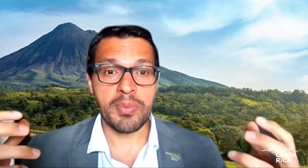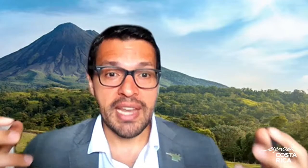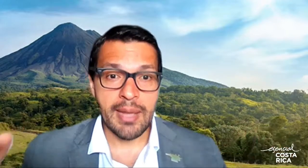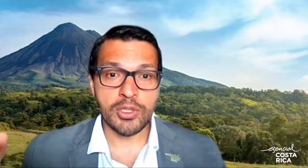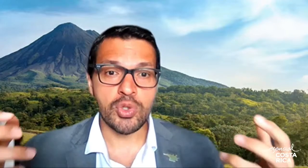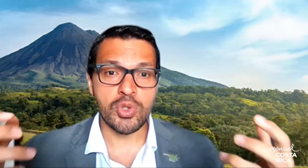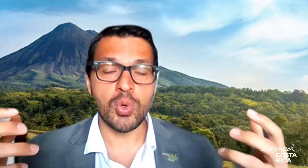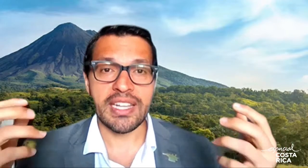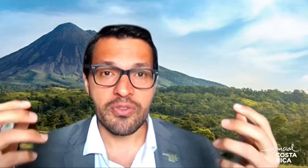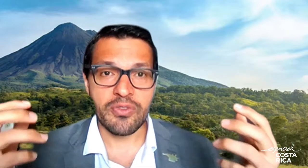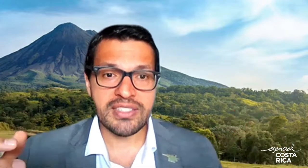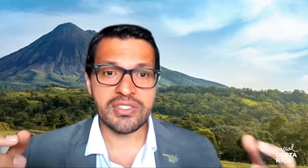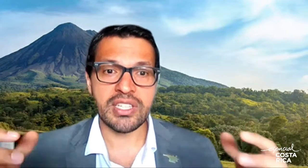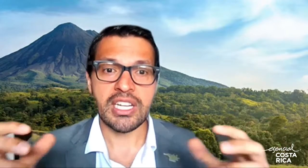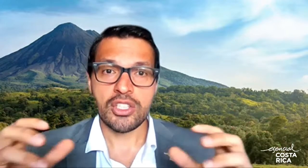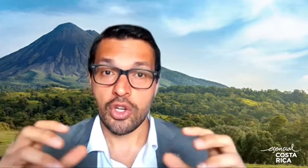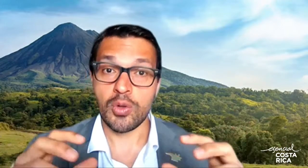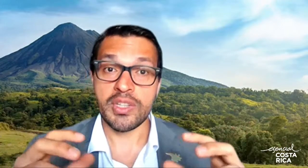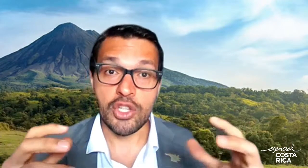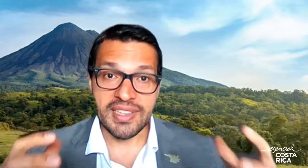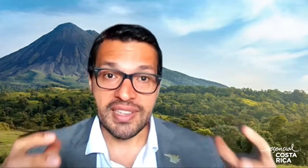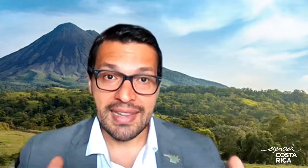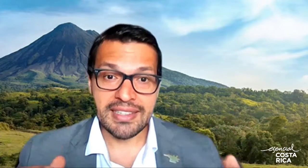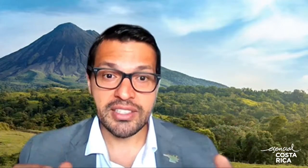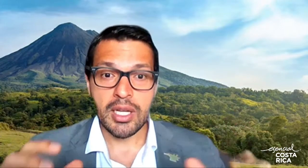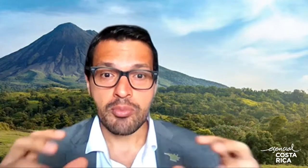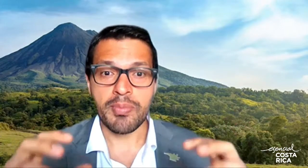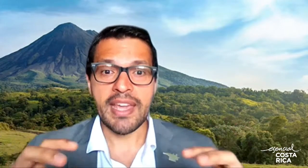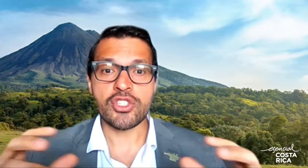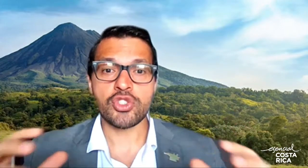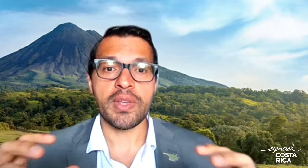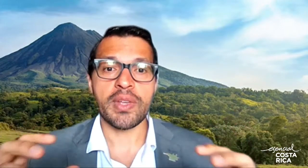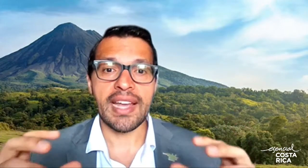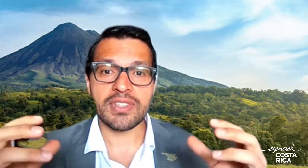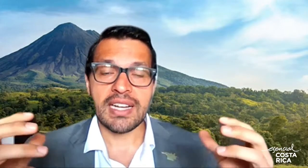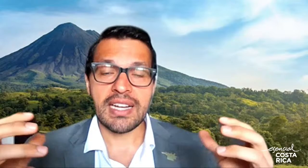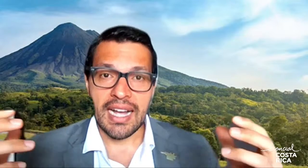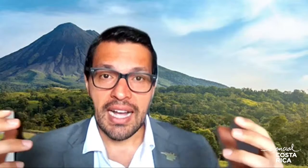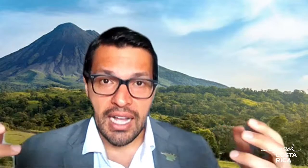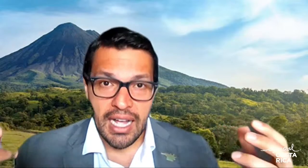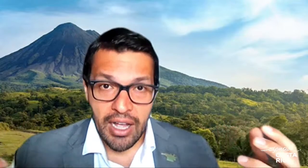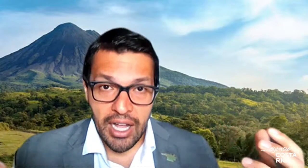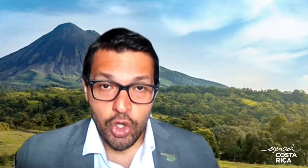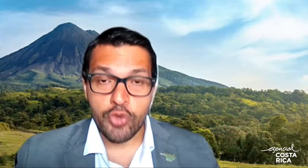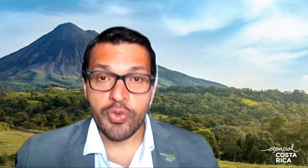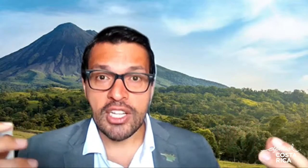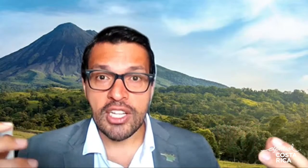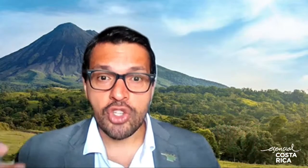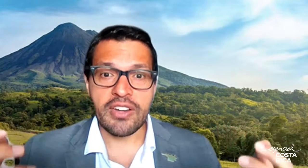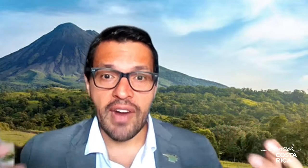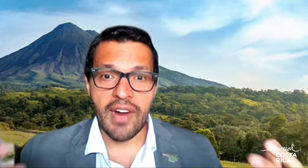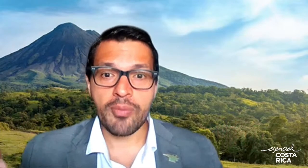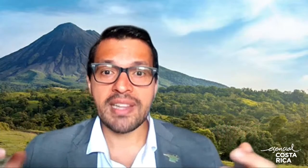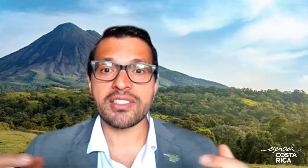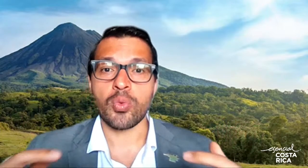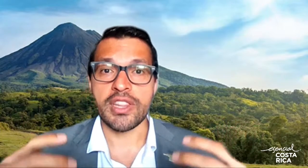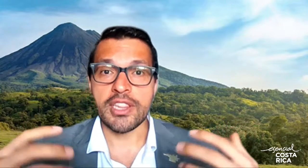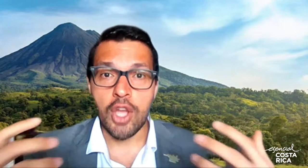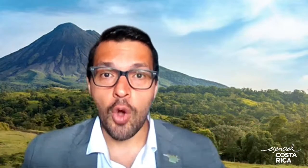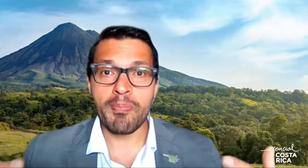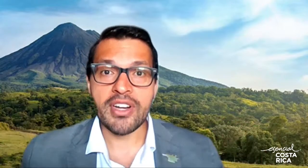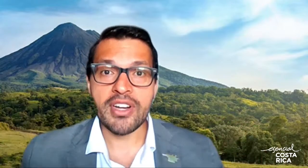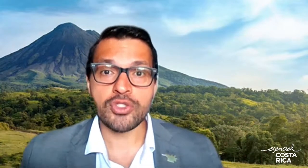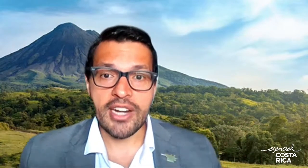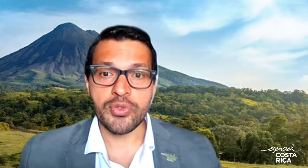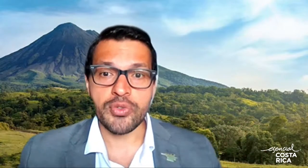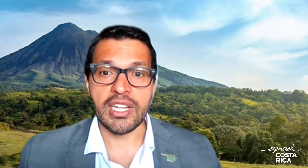a success because we've been able to invest not only in human talent, but making sure we have a good regulatory environment